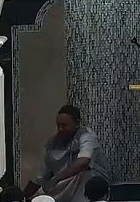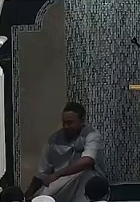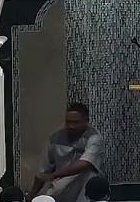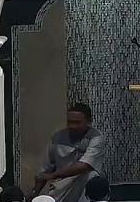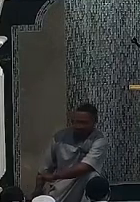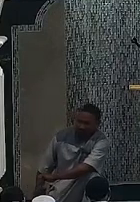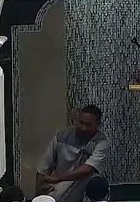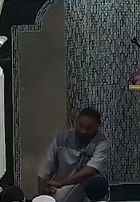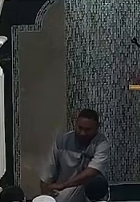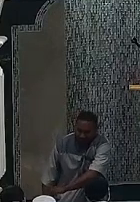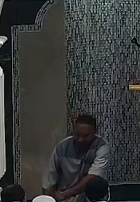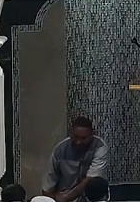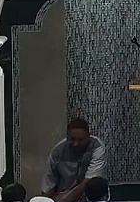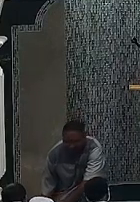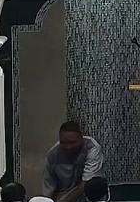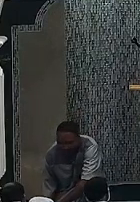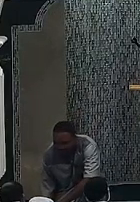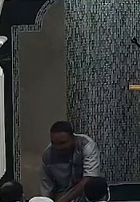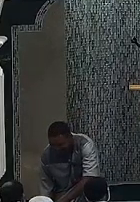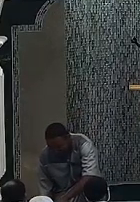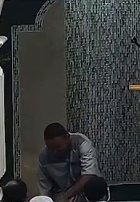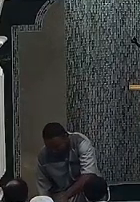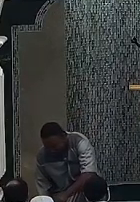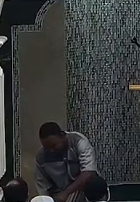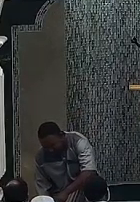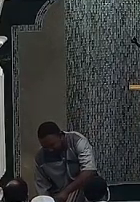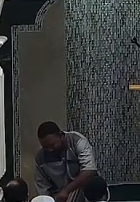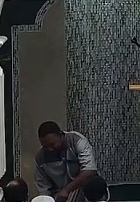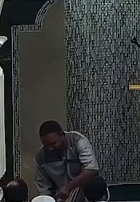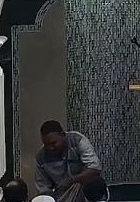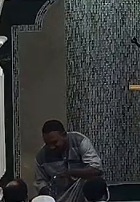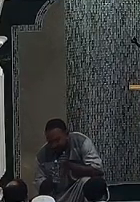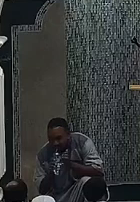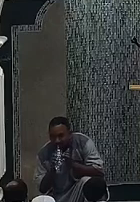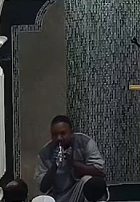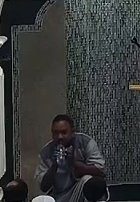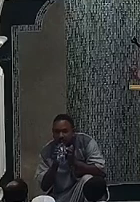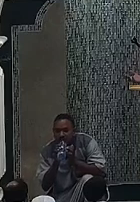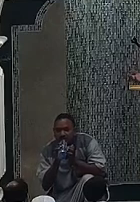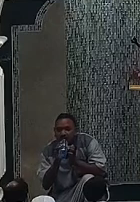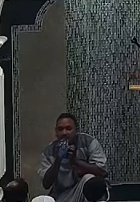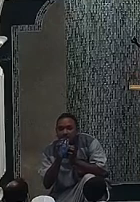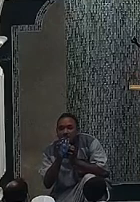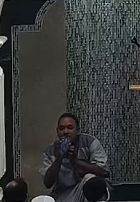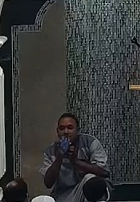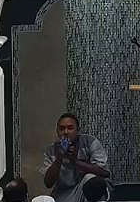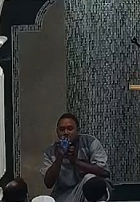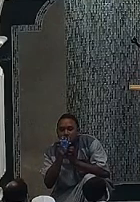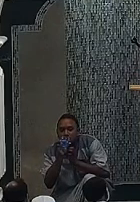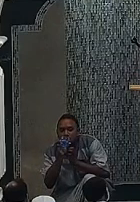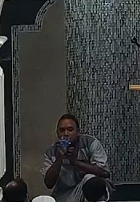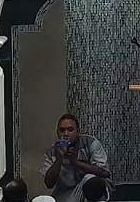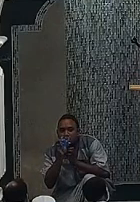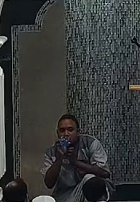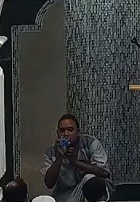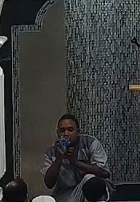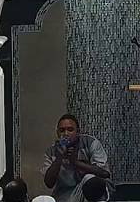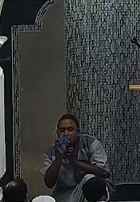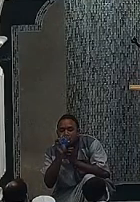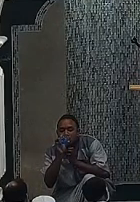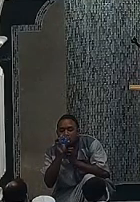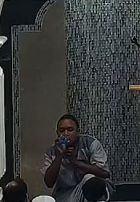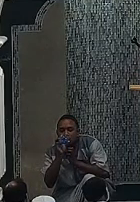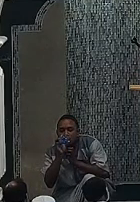an interpreter to interpret, and he's still learning, to interpret fully for so long. Normally we have